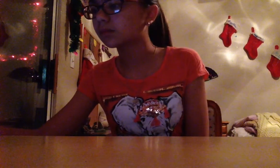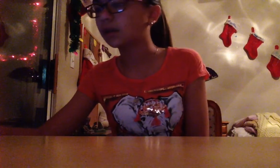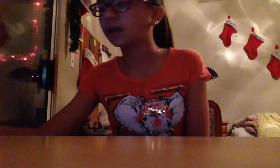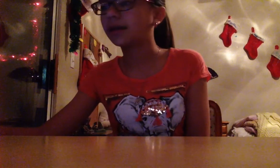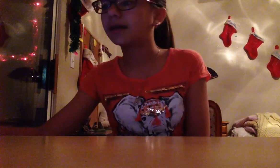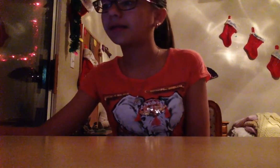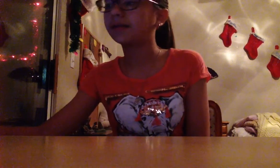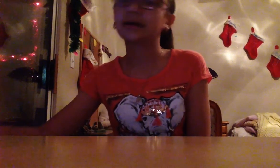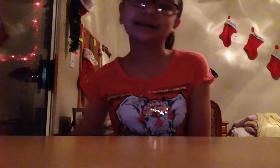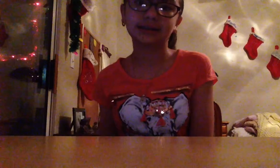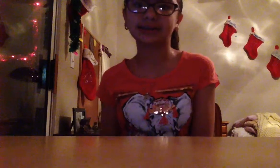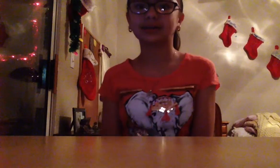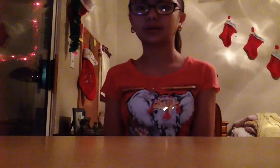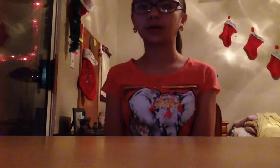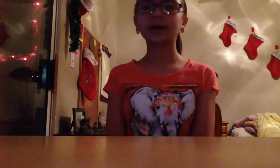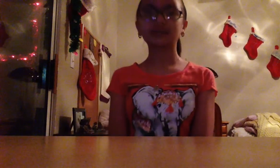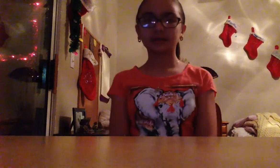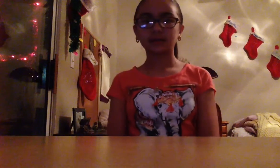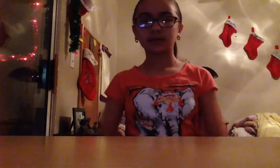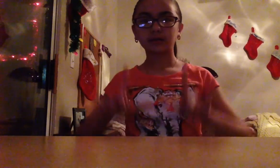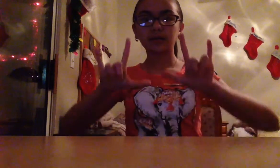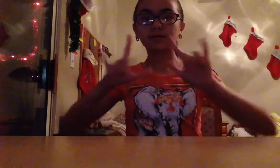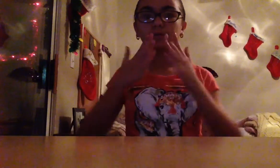And then the rest is just the chorus. Love you.